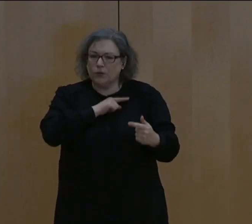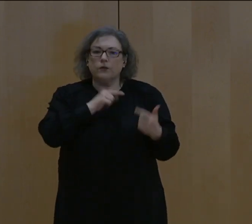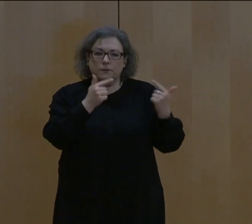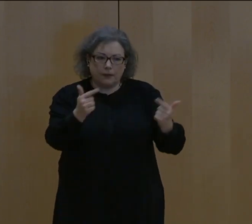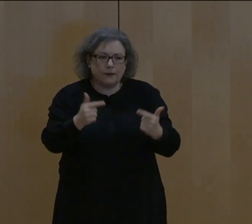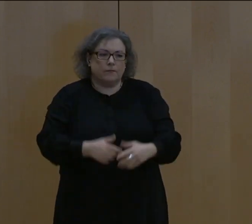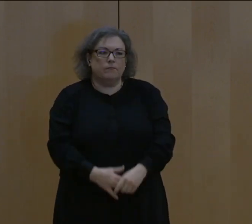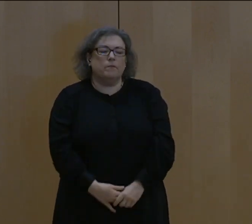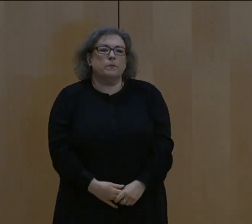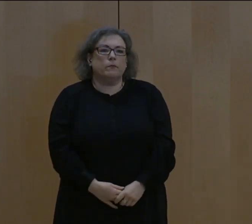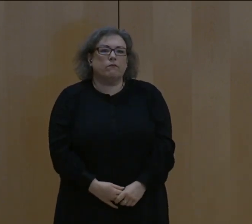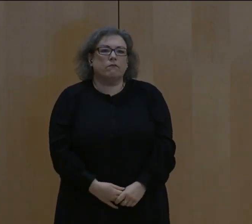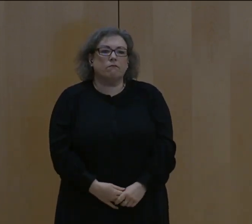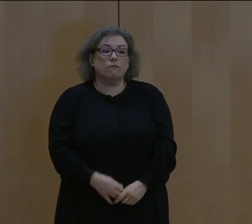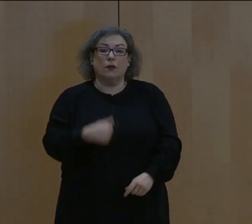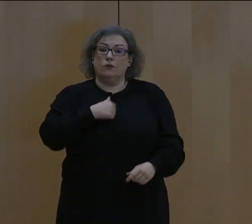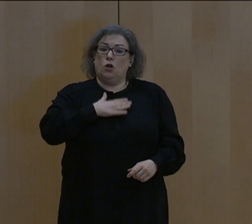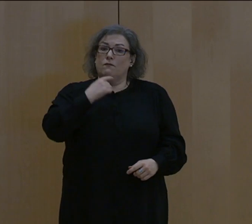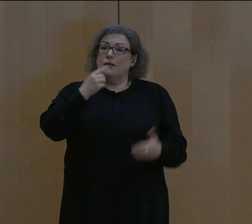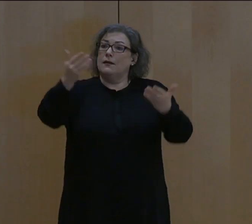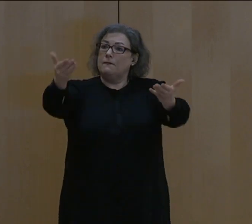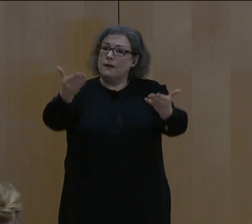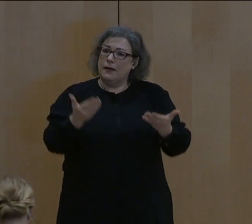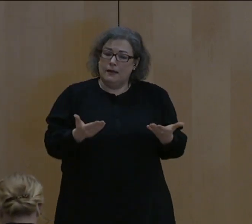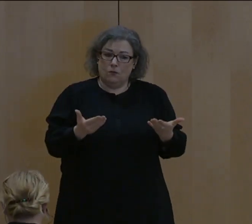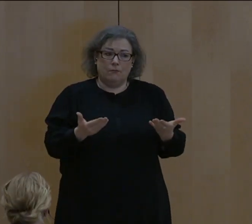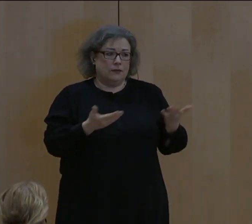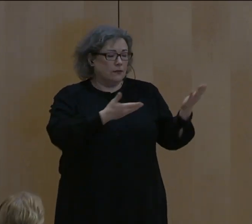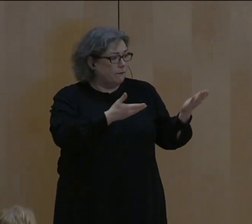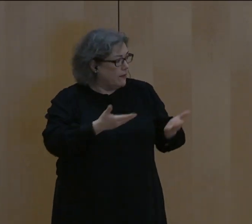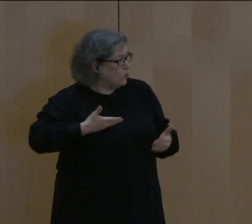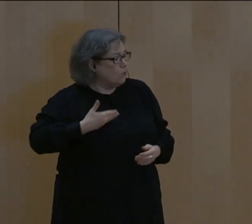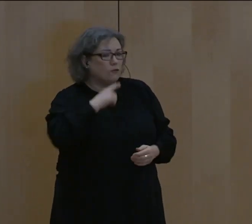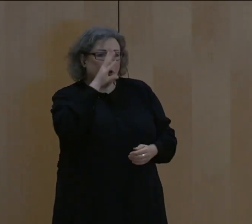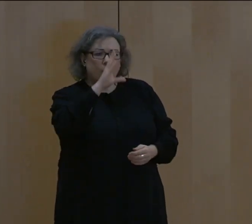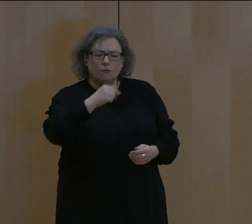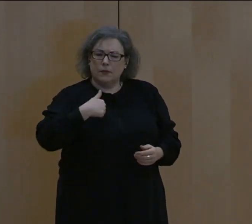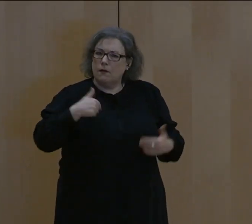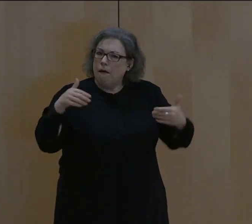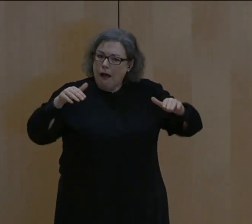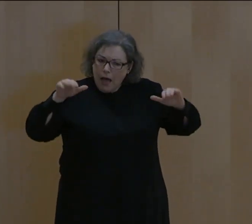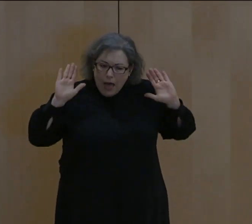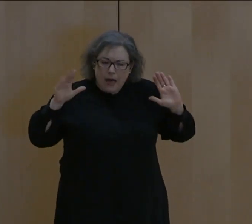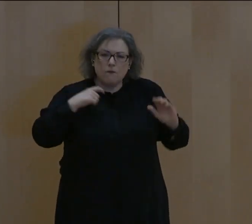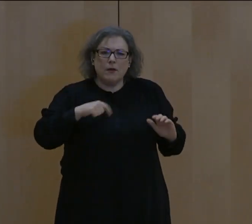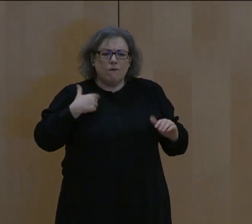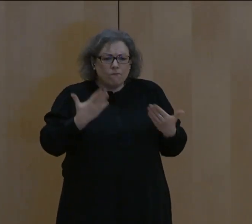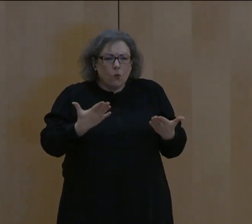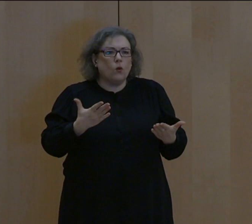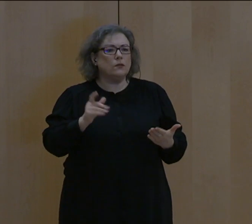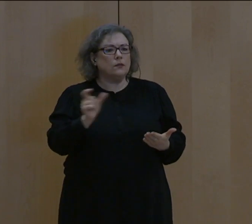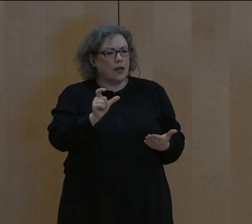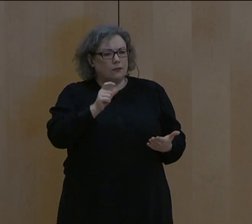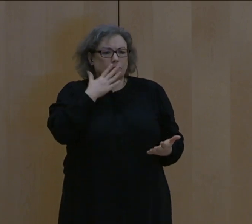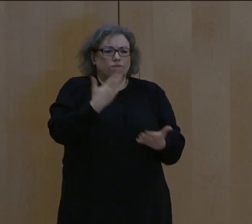Mr. Speaker, it is my honor and to have this opportunity to address you.